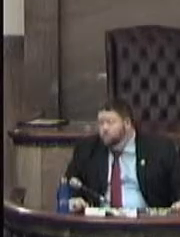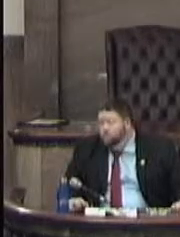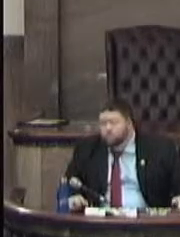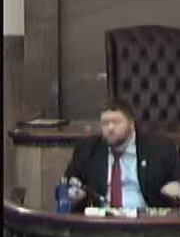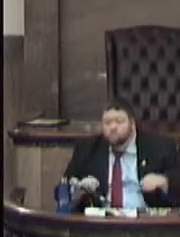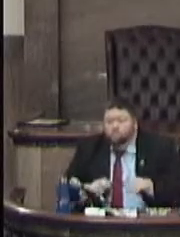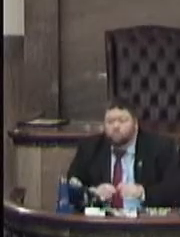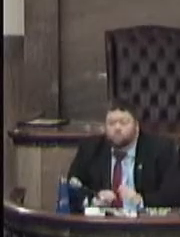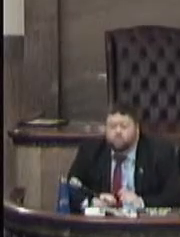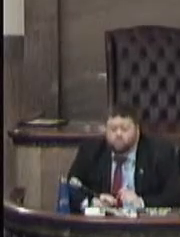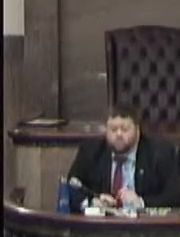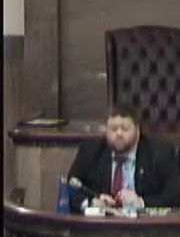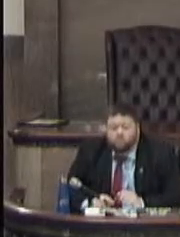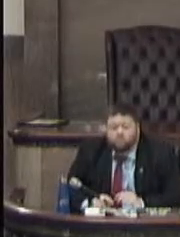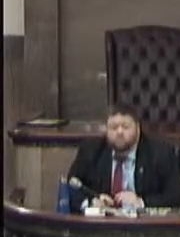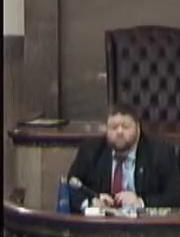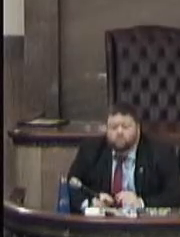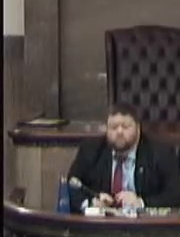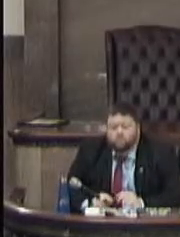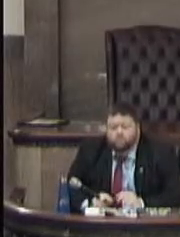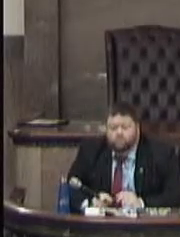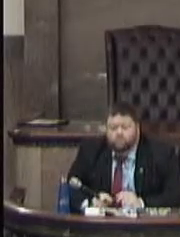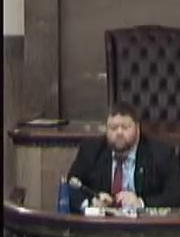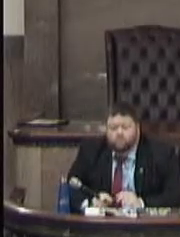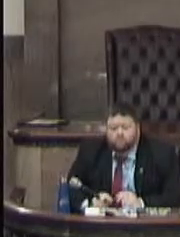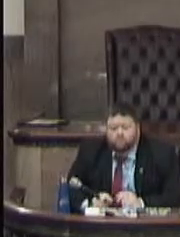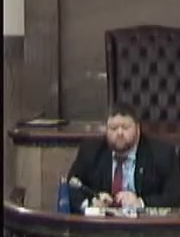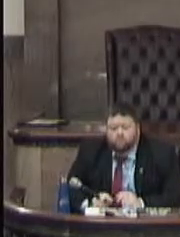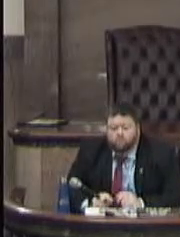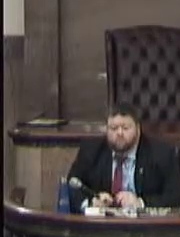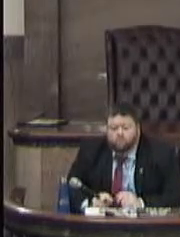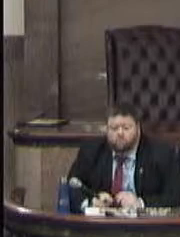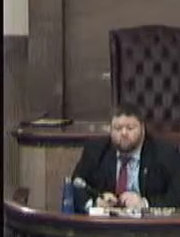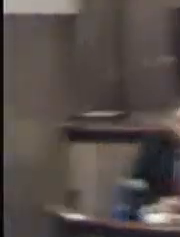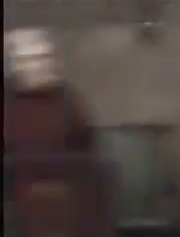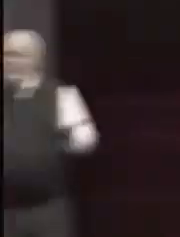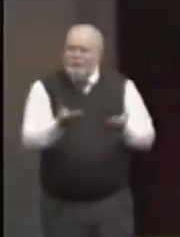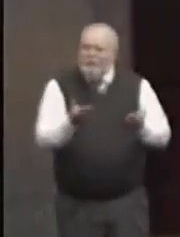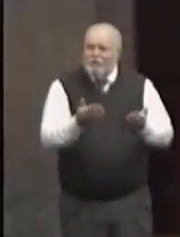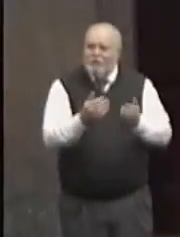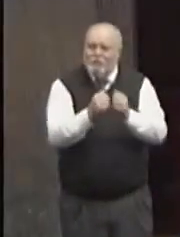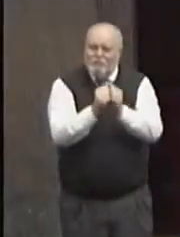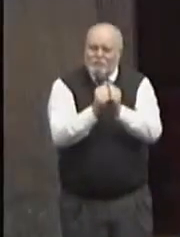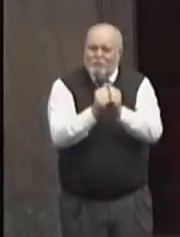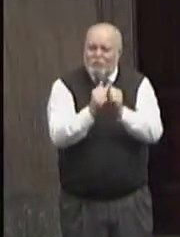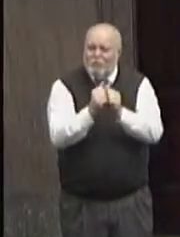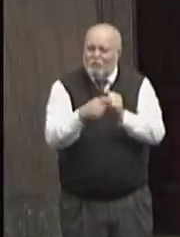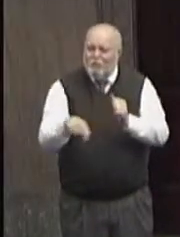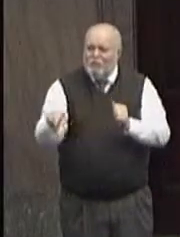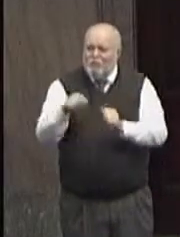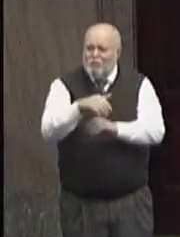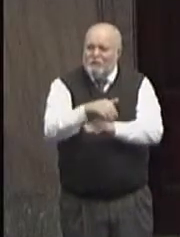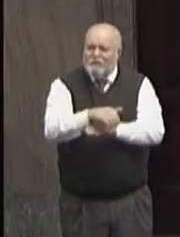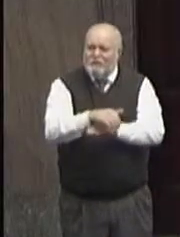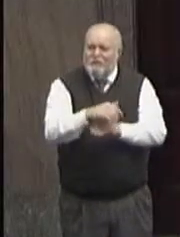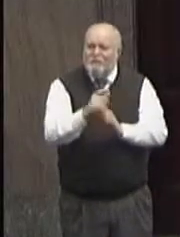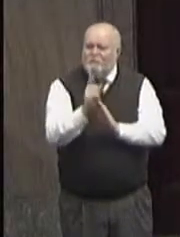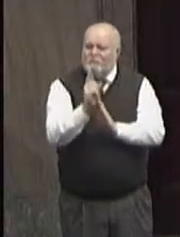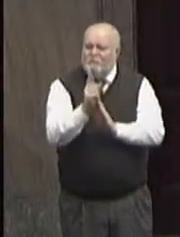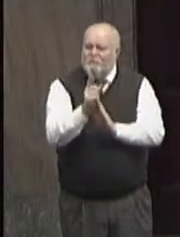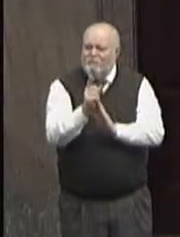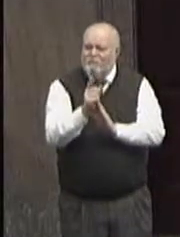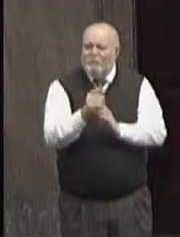Thank you, and thank you for the privilege of being here and to pray with you this evening for a moment. I'd